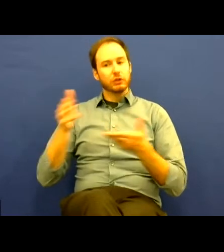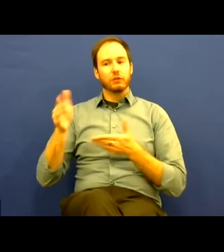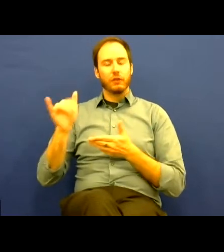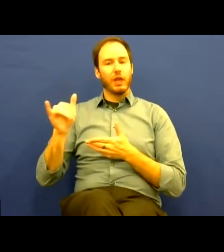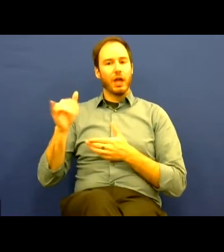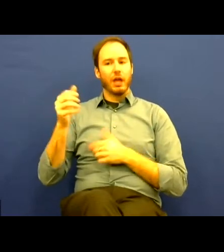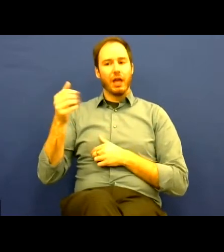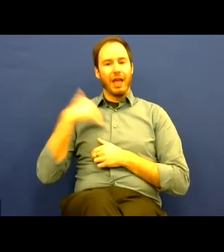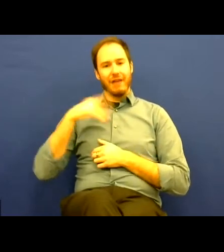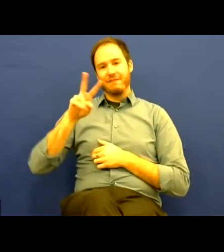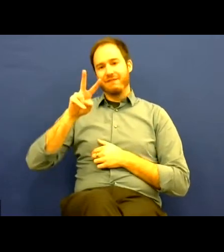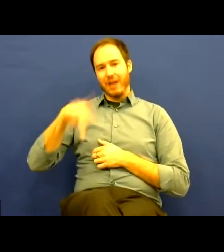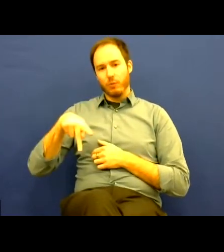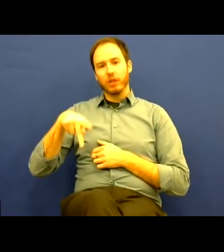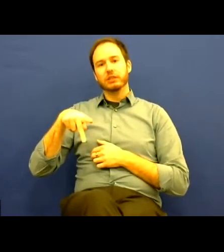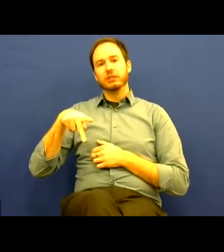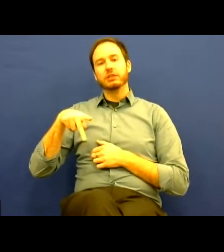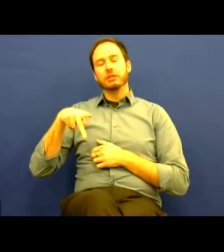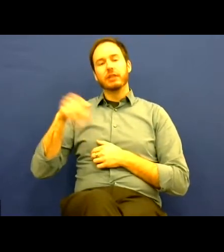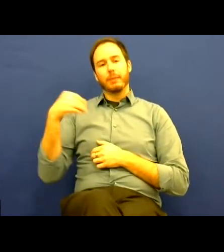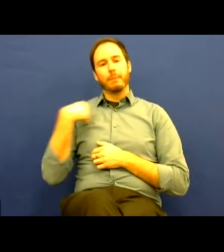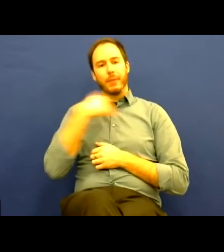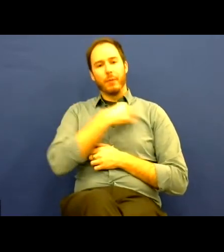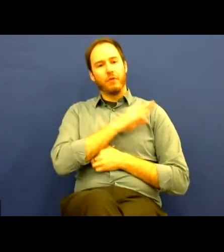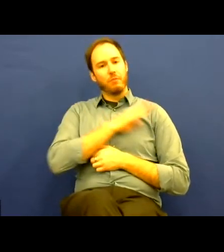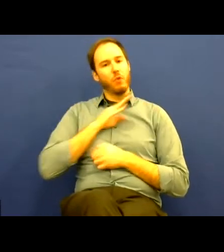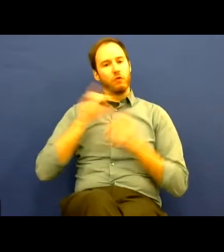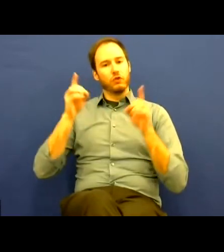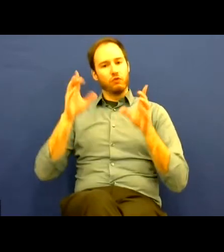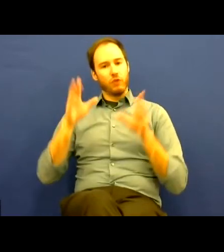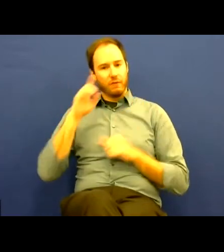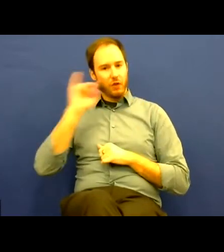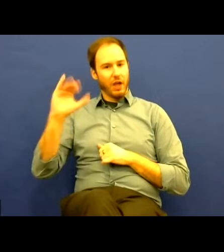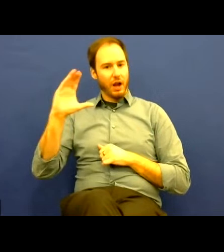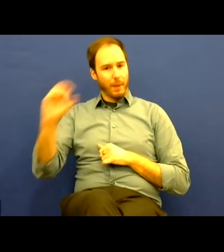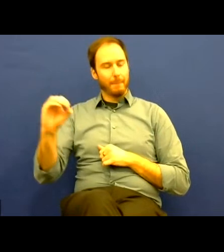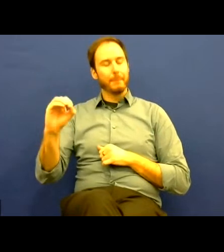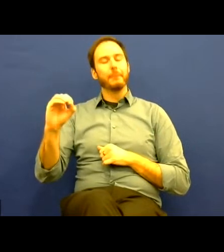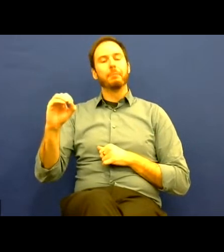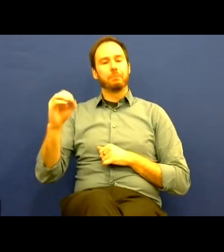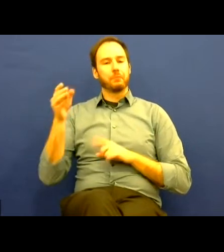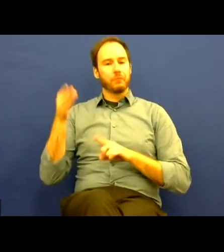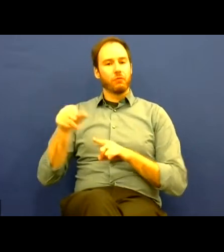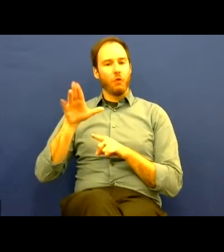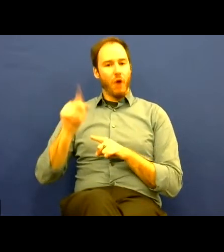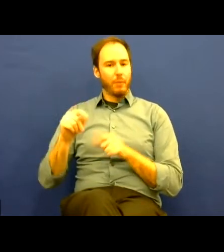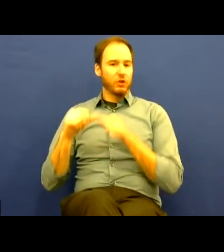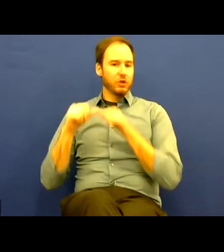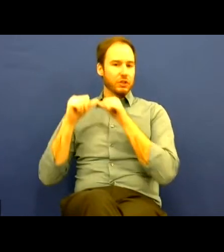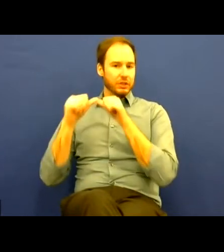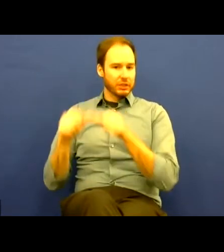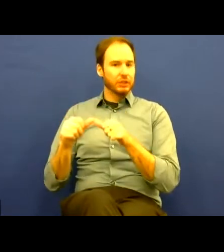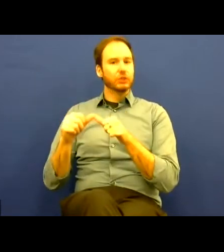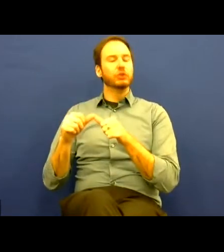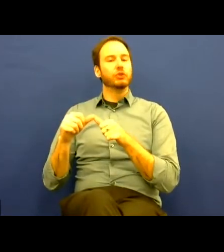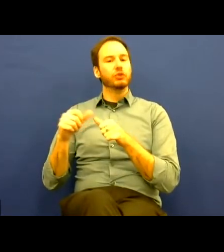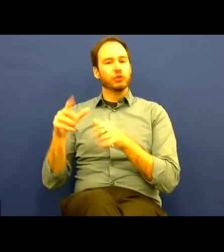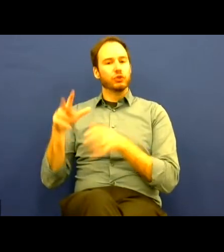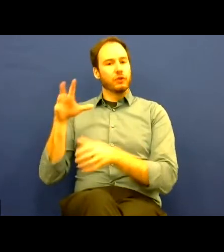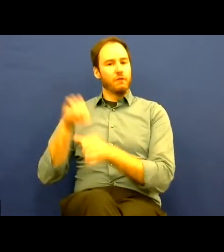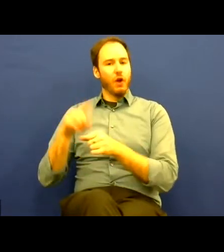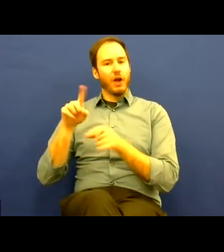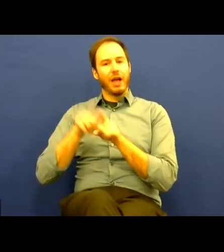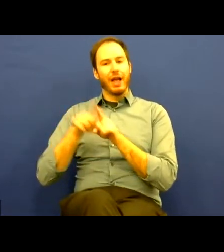position of vice president and has been a member of the board of directors for the company. And whereas Robert continues to serve currently as an